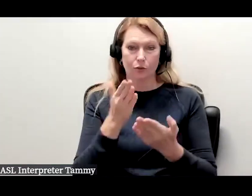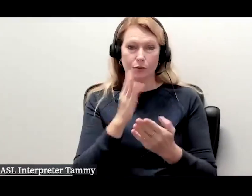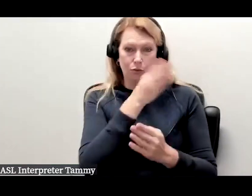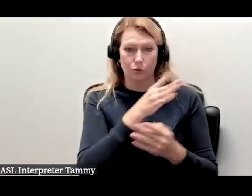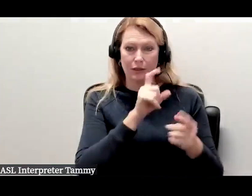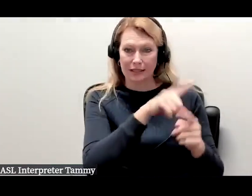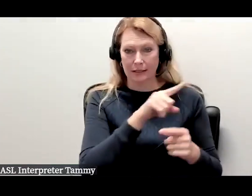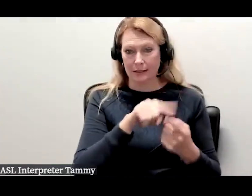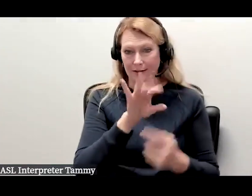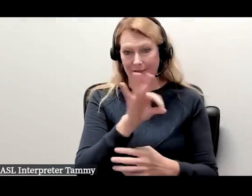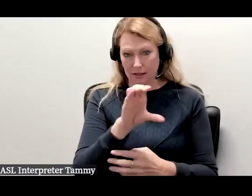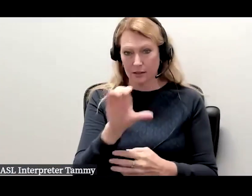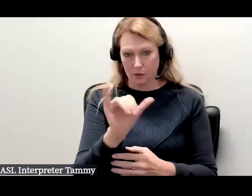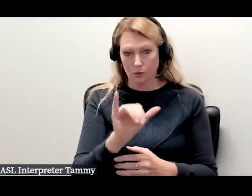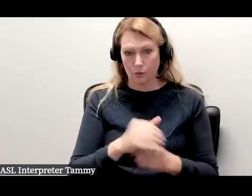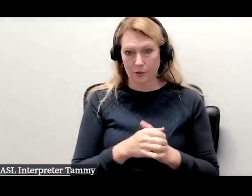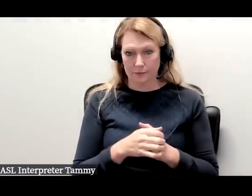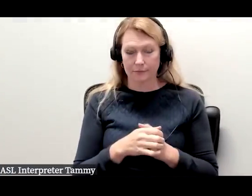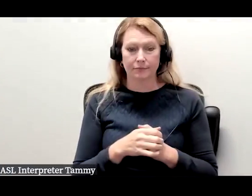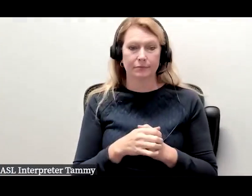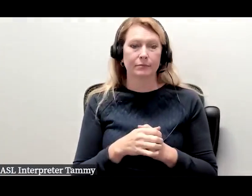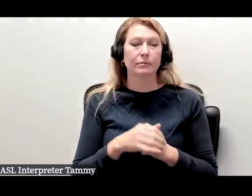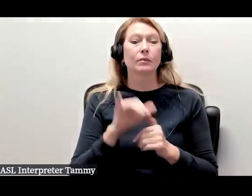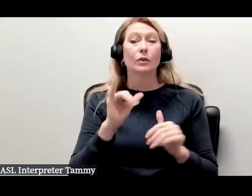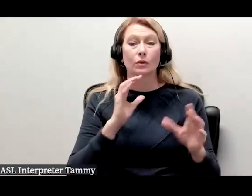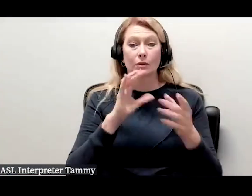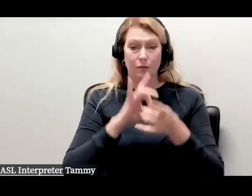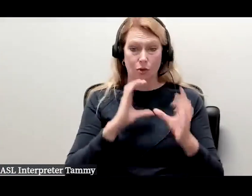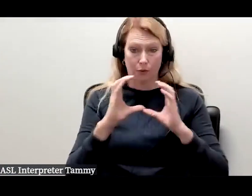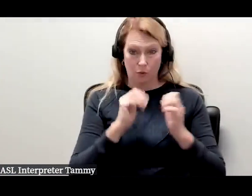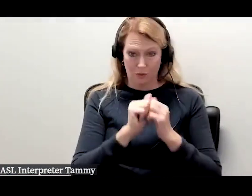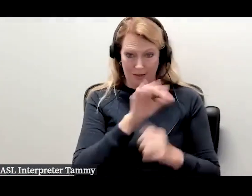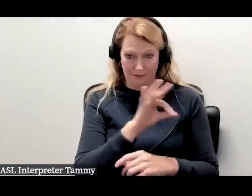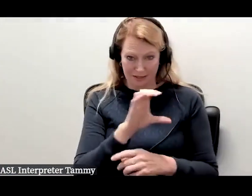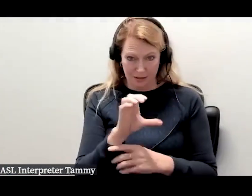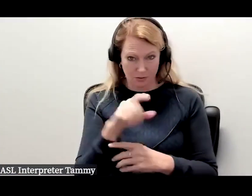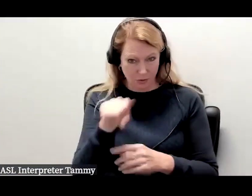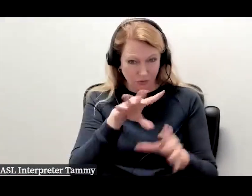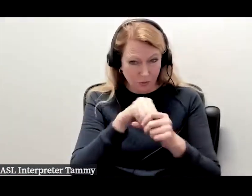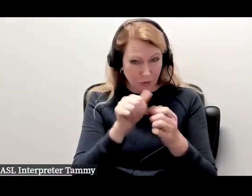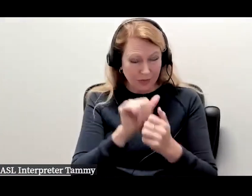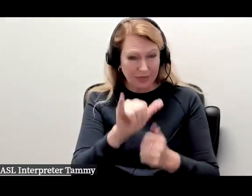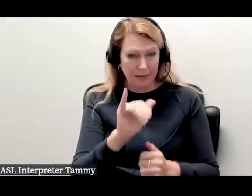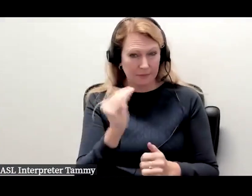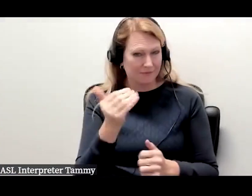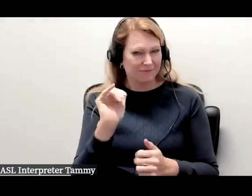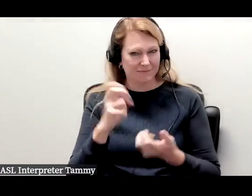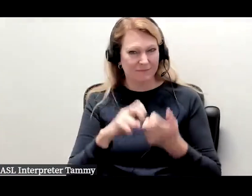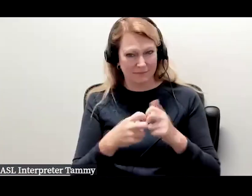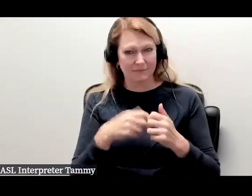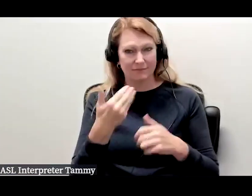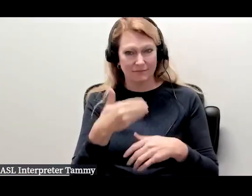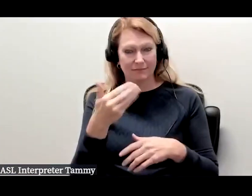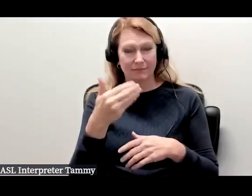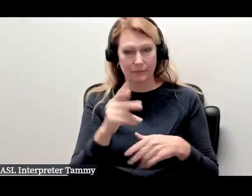as well. All right. And then on the communications with FCC, are y'all getting involved in that? It seems like that is problematic. People